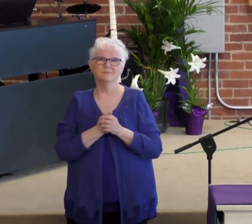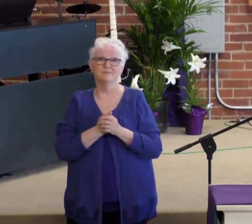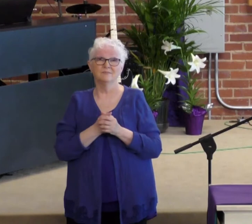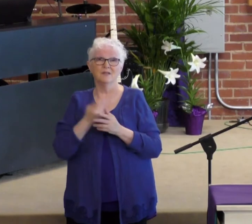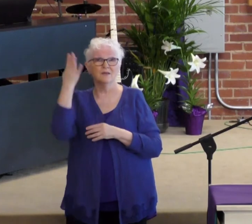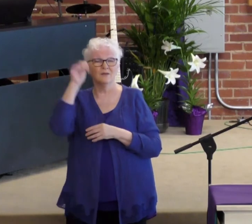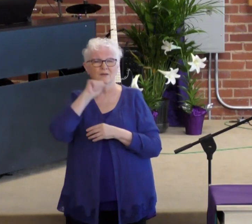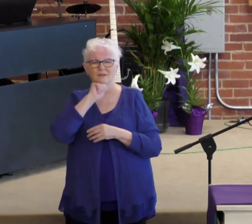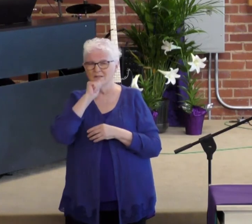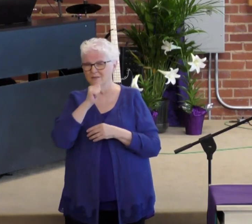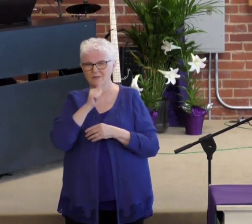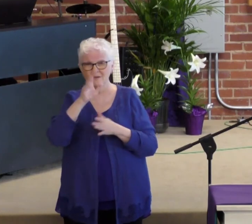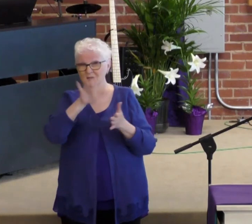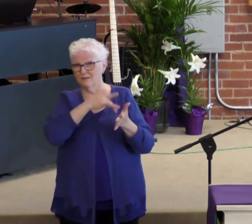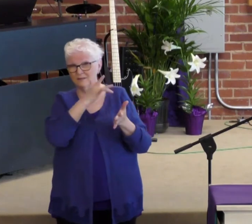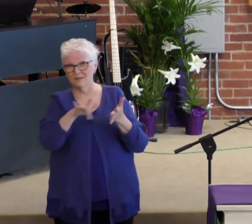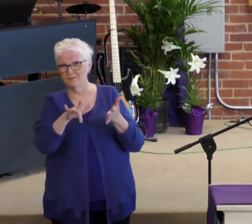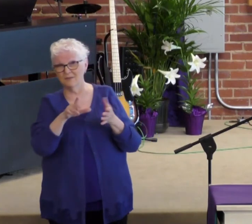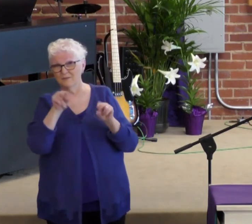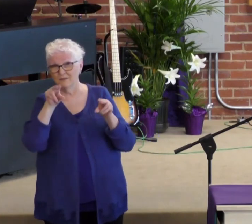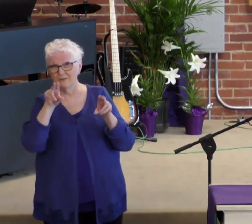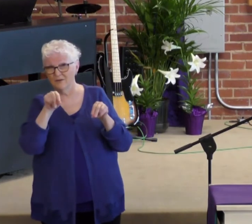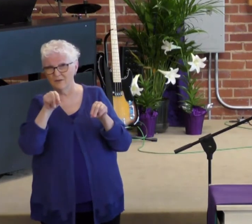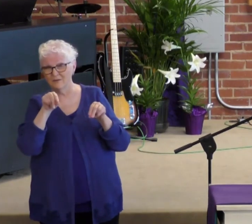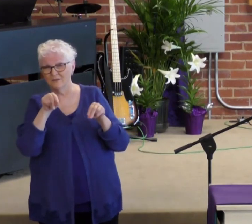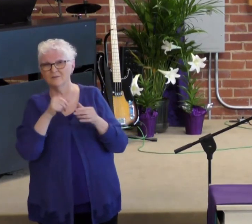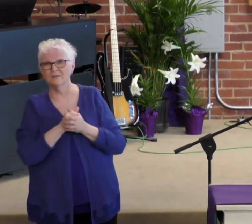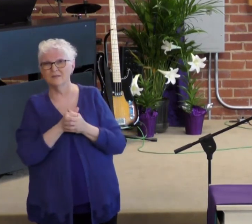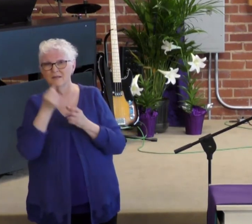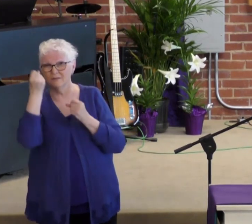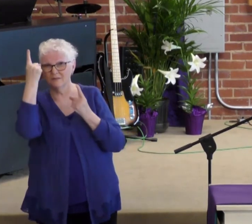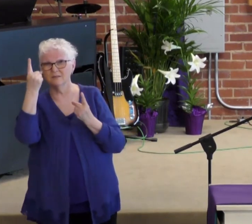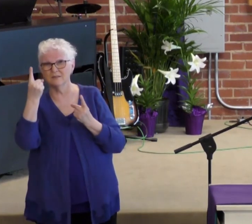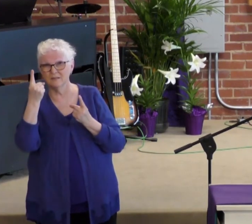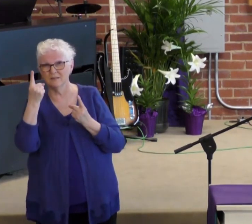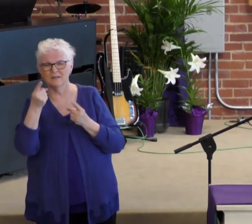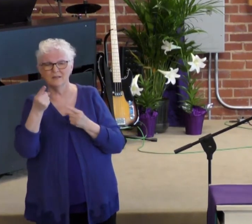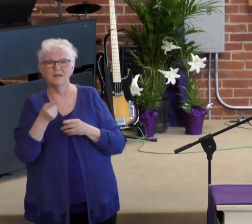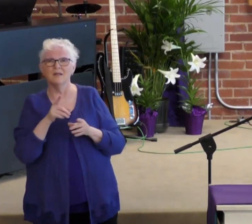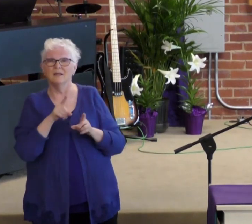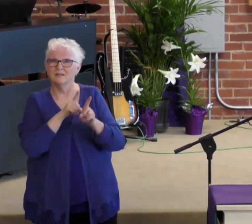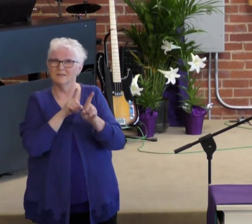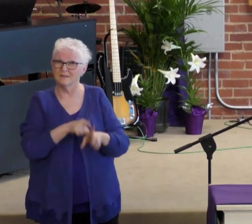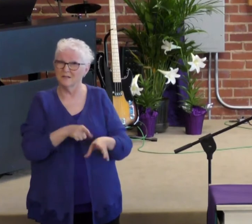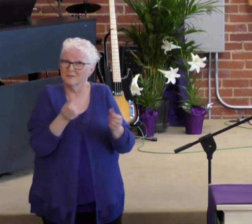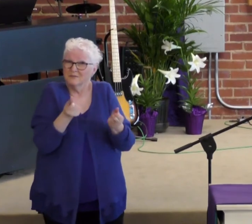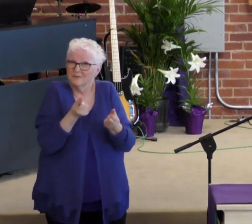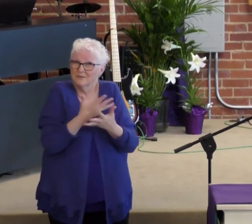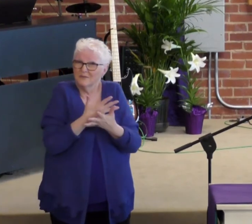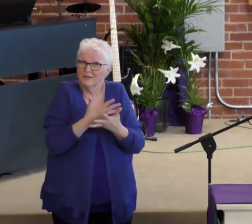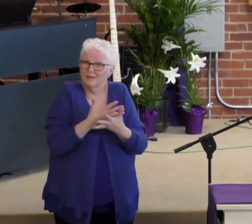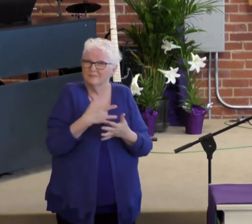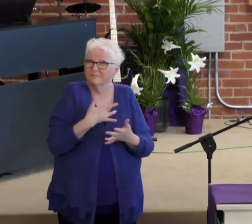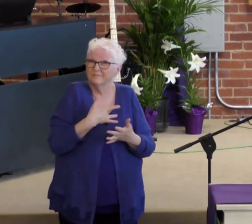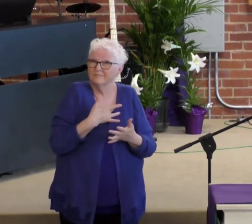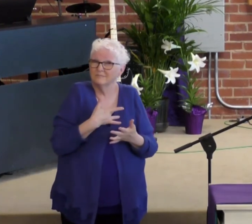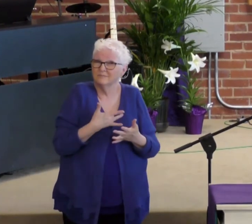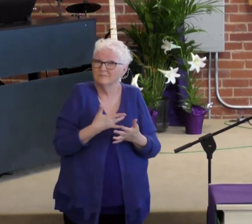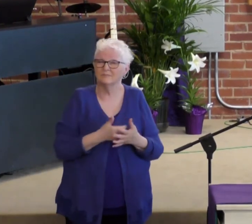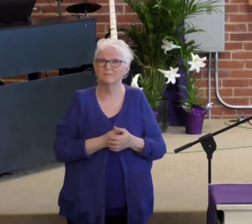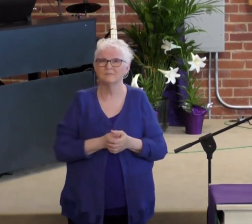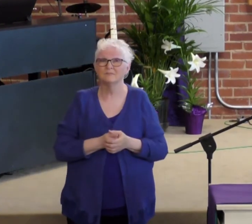"Why are you hiding?" He understood they were afraid. And you know what? He didn't